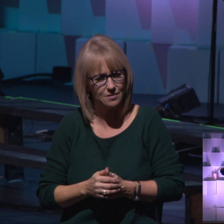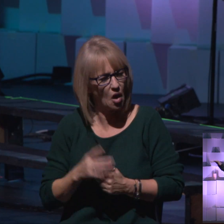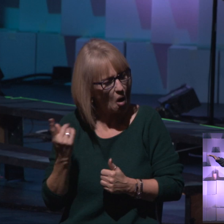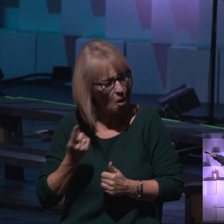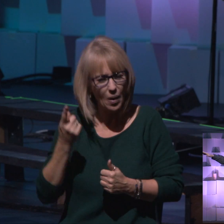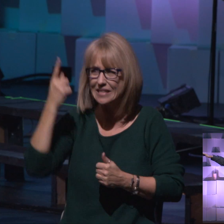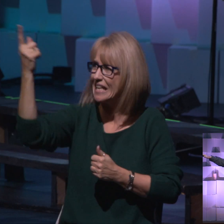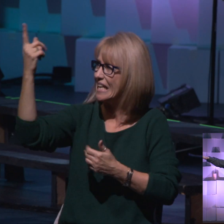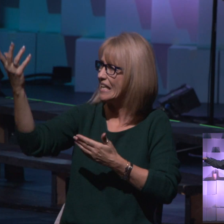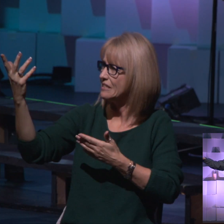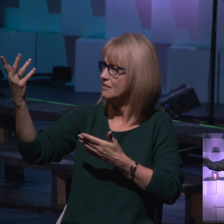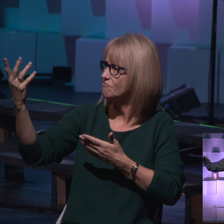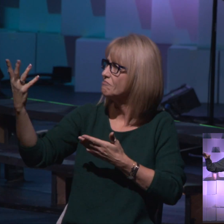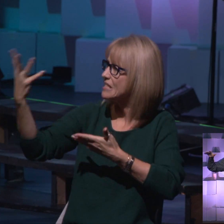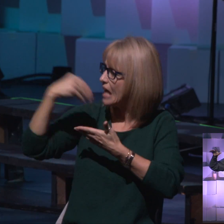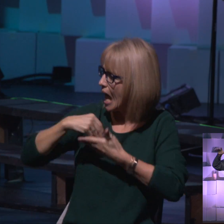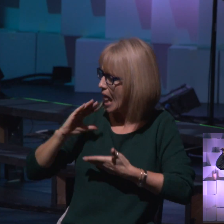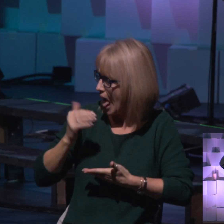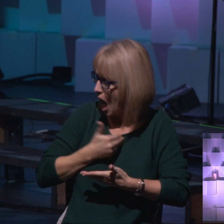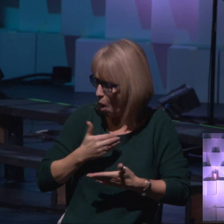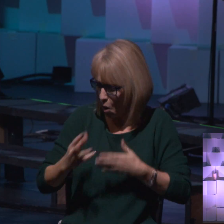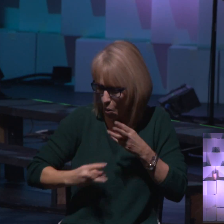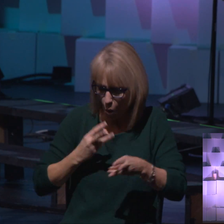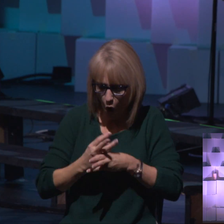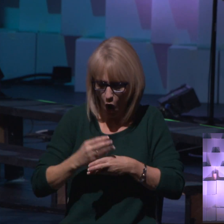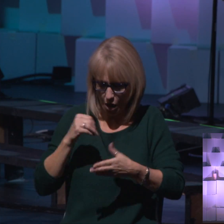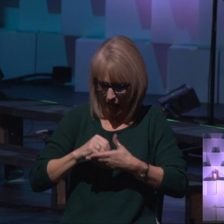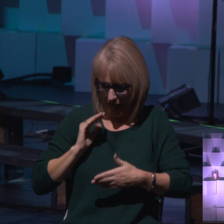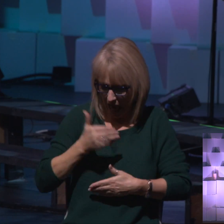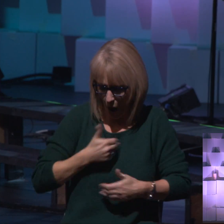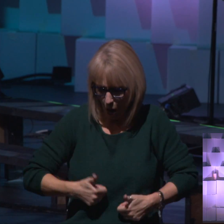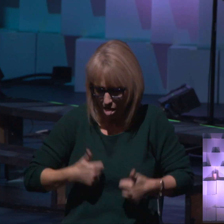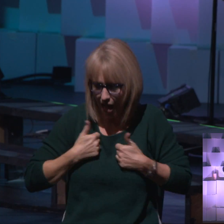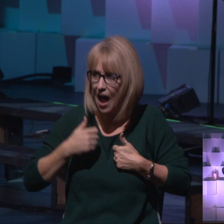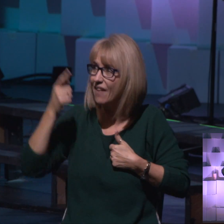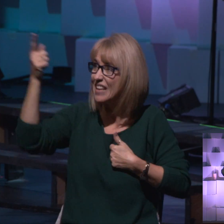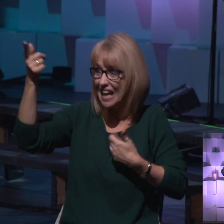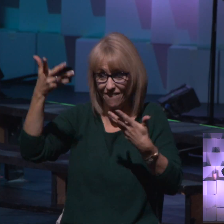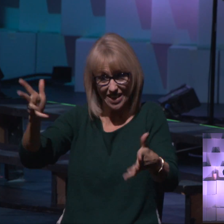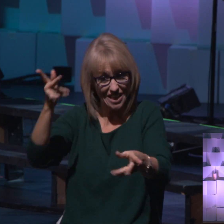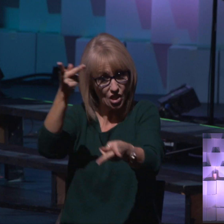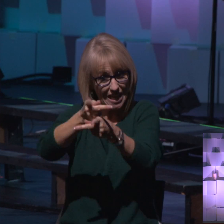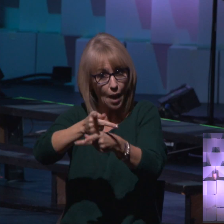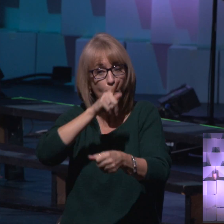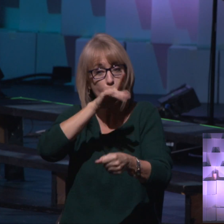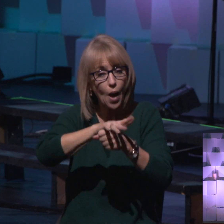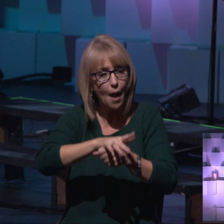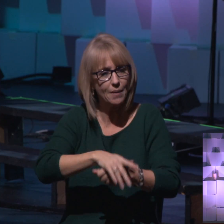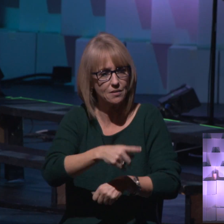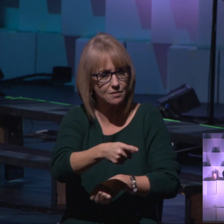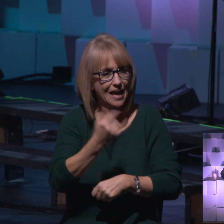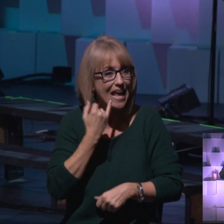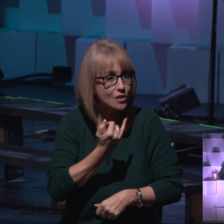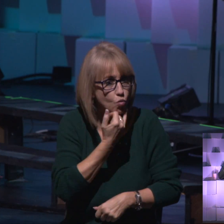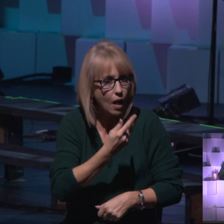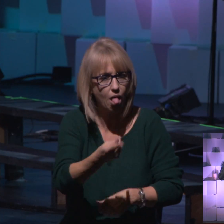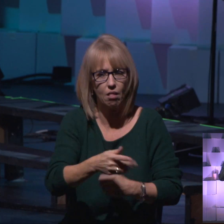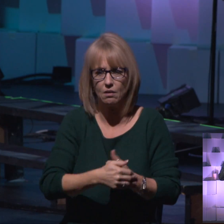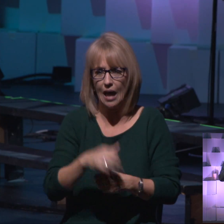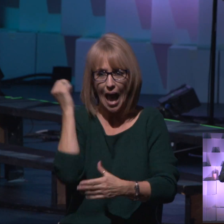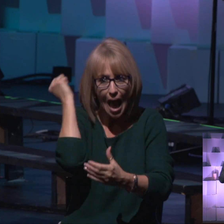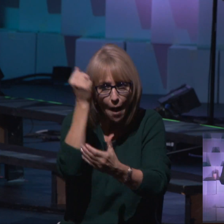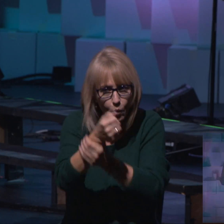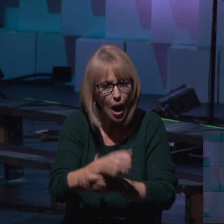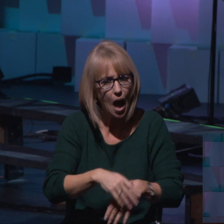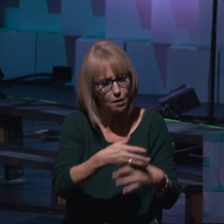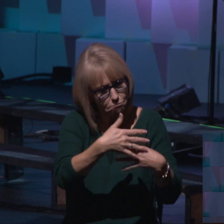his promises for Israel. He kept his promises to Abraham, and he keeps his promises today for each one of us. God